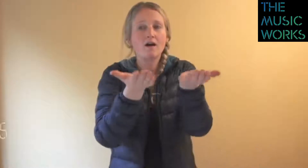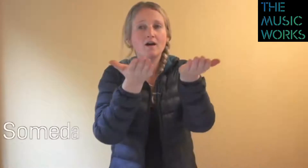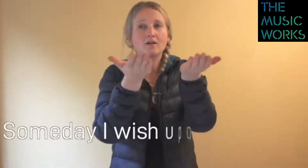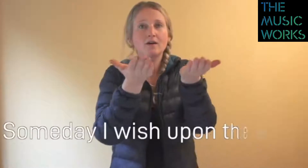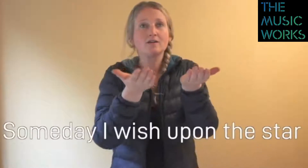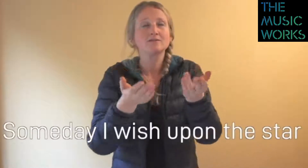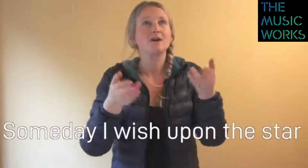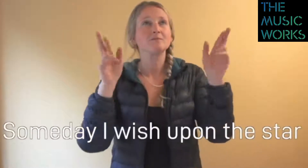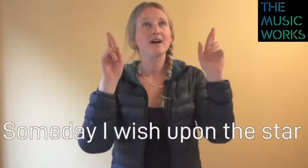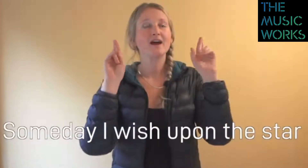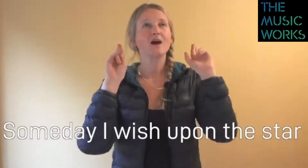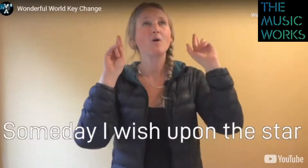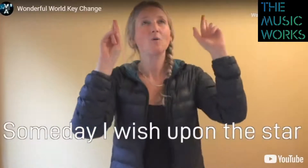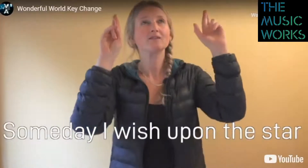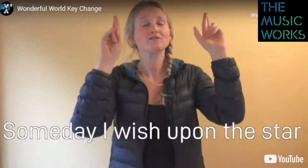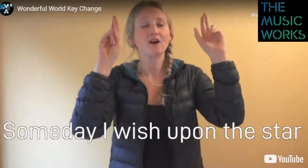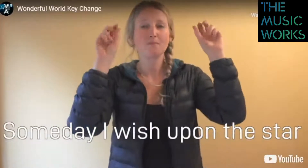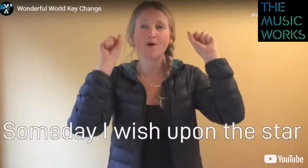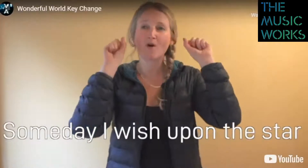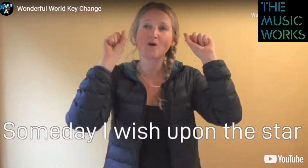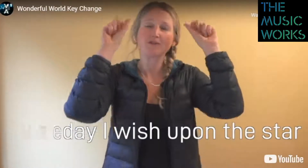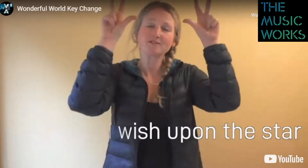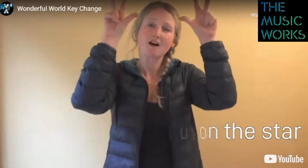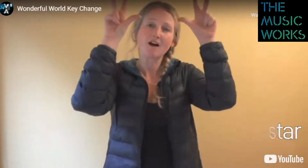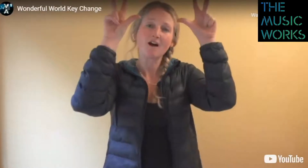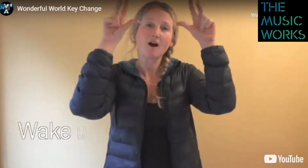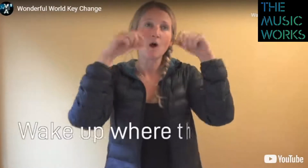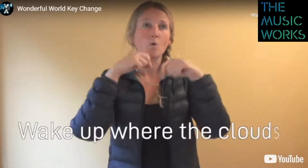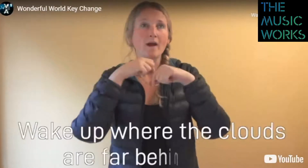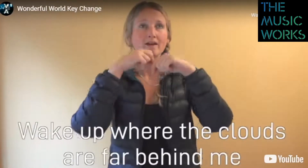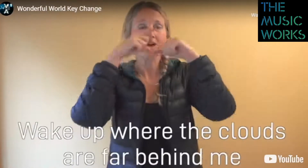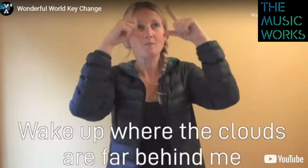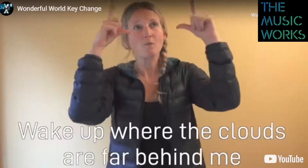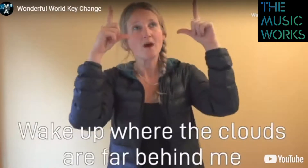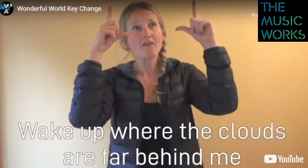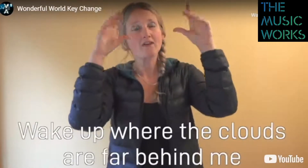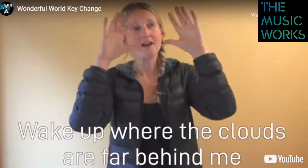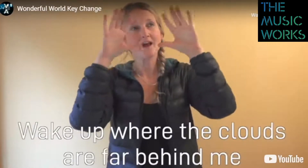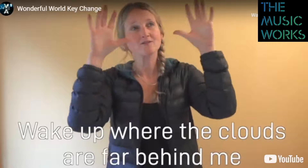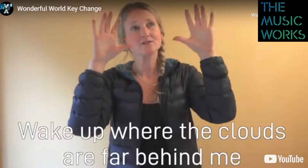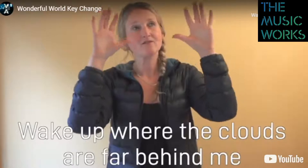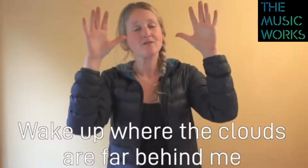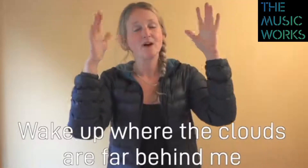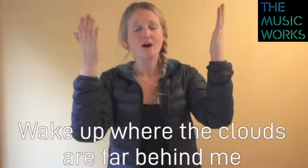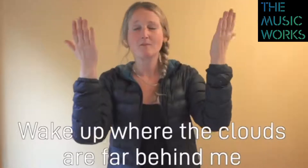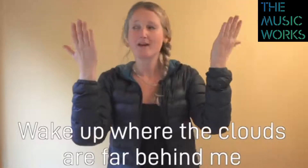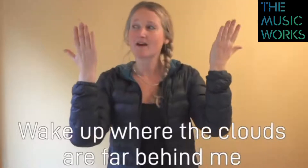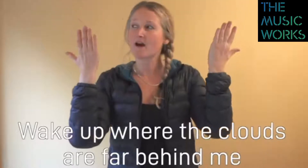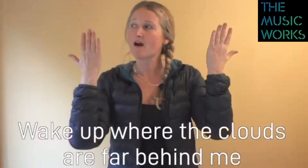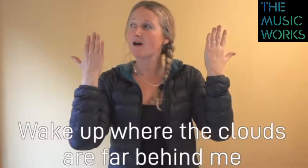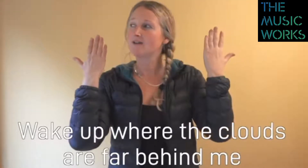world. Someday I'll wish upon a star, wake up where the clouds are far behind